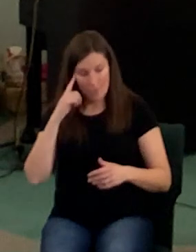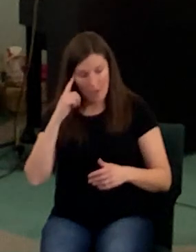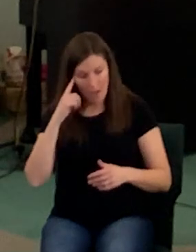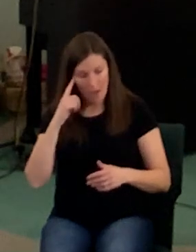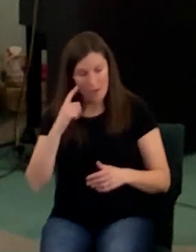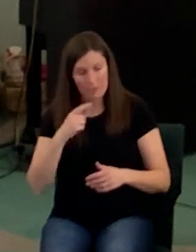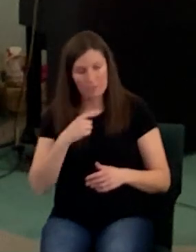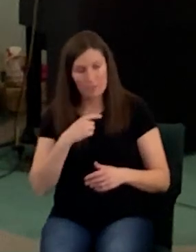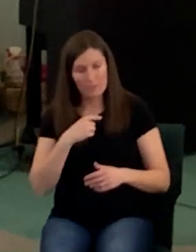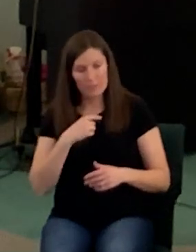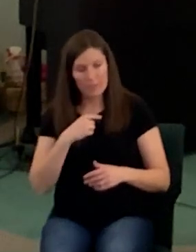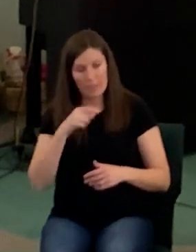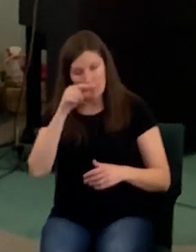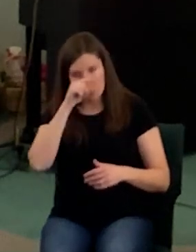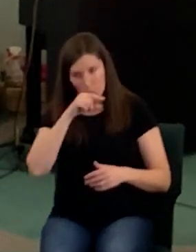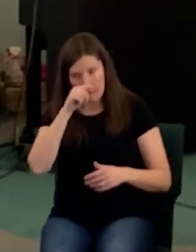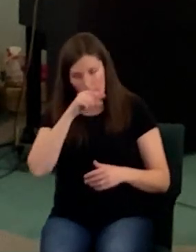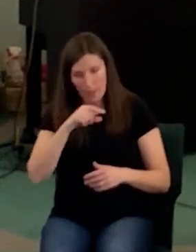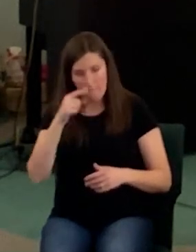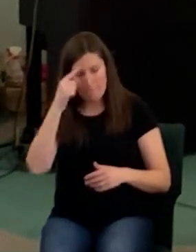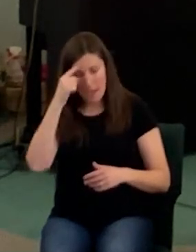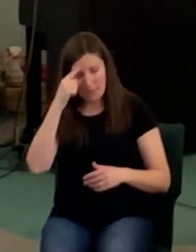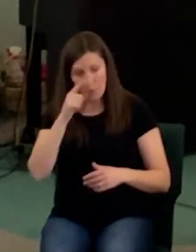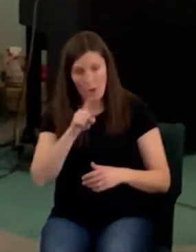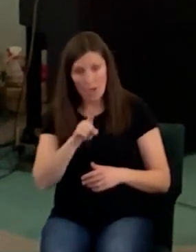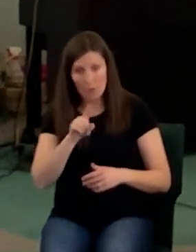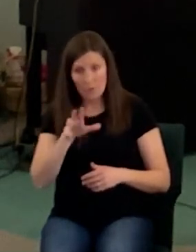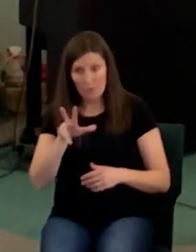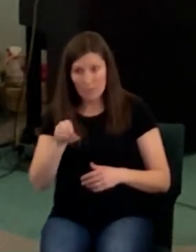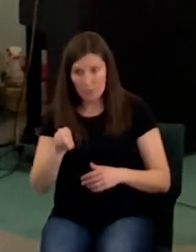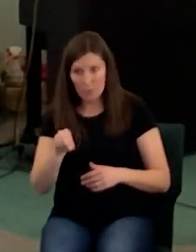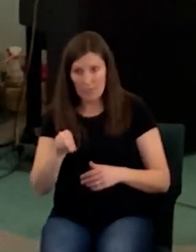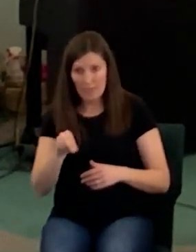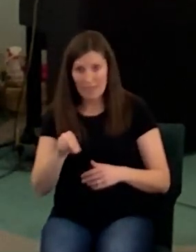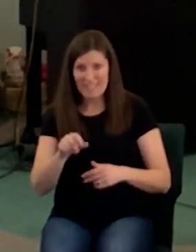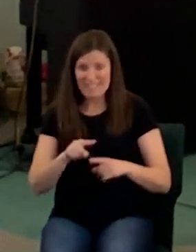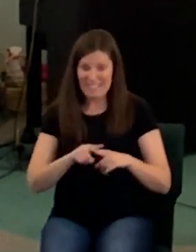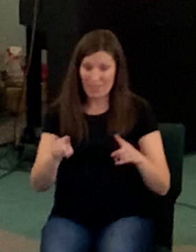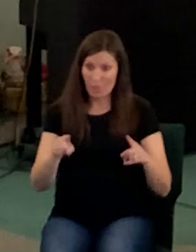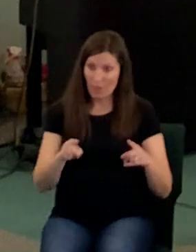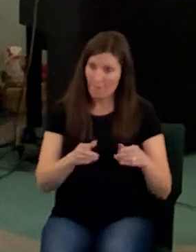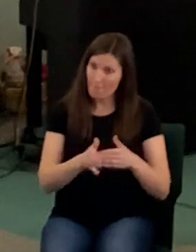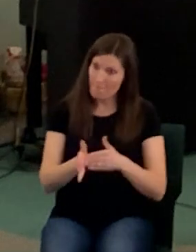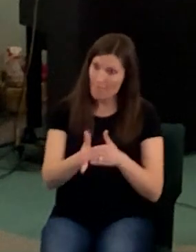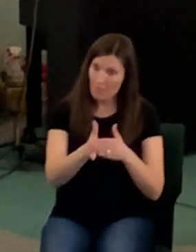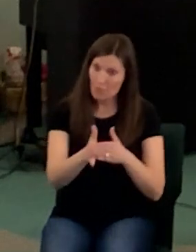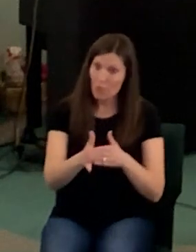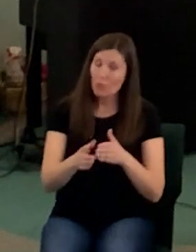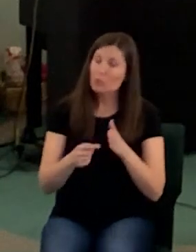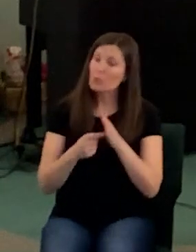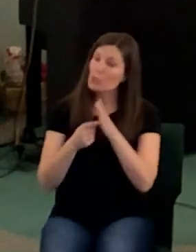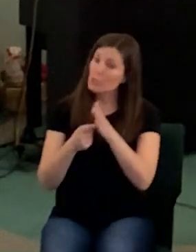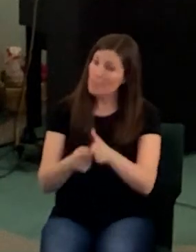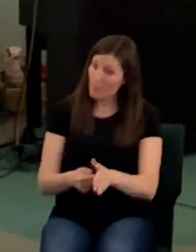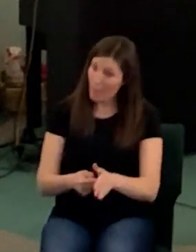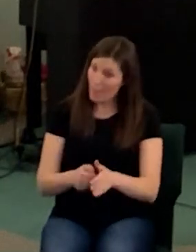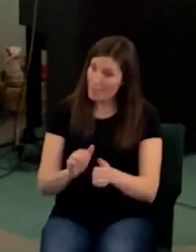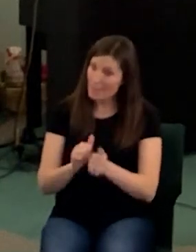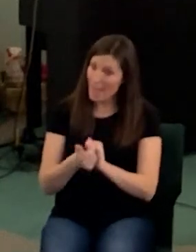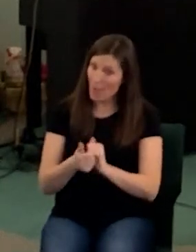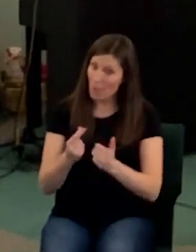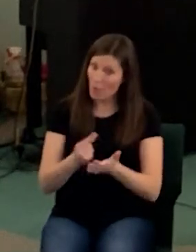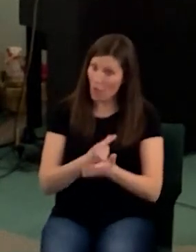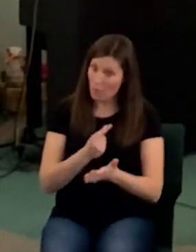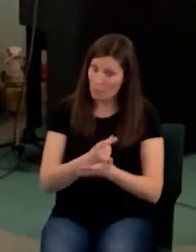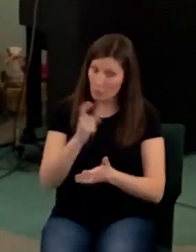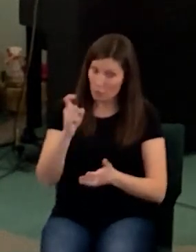Jerome said that in the Greek mind, there were 153 species of fish. So this symbolized how the gospel should be shared